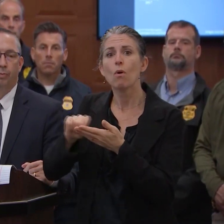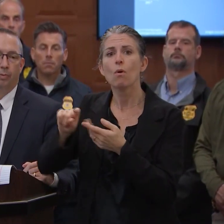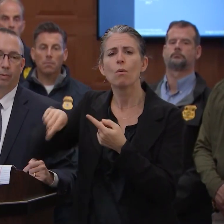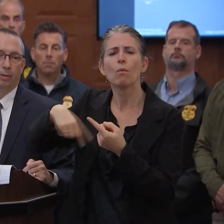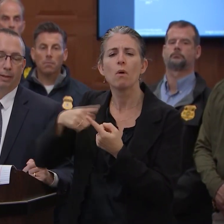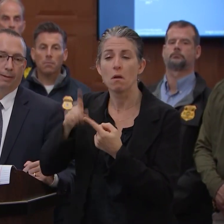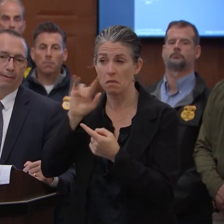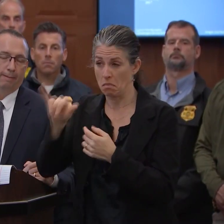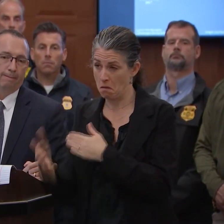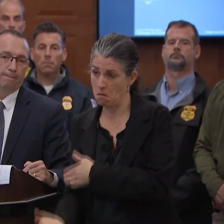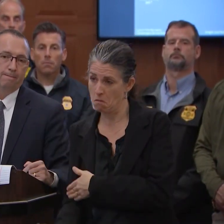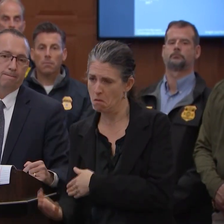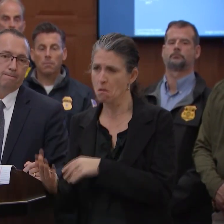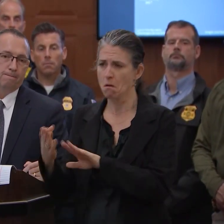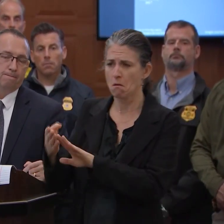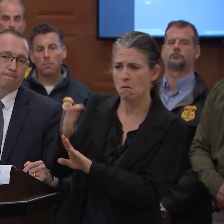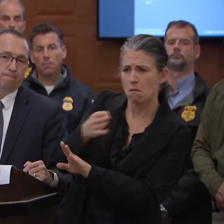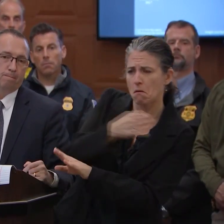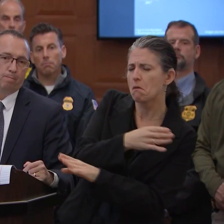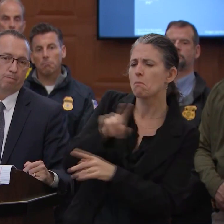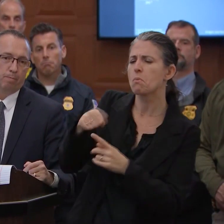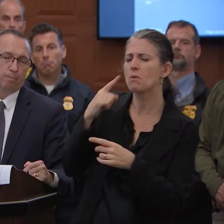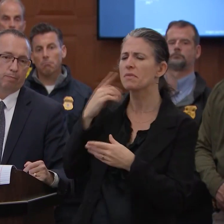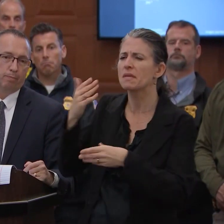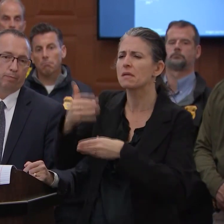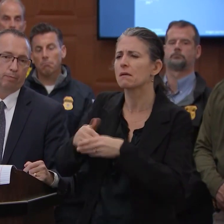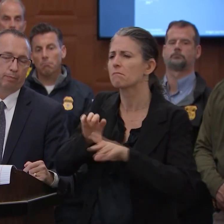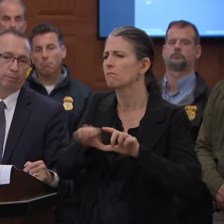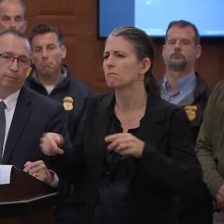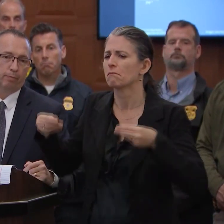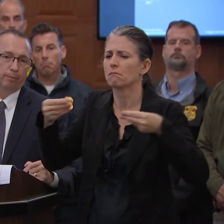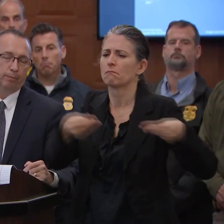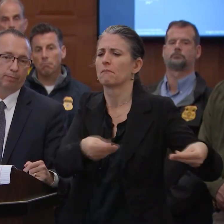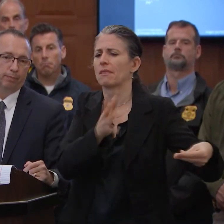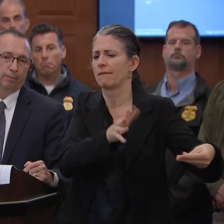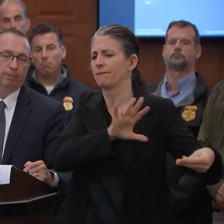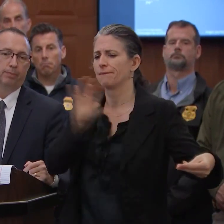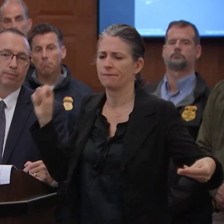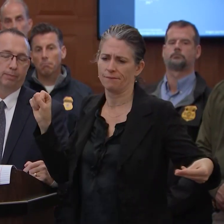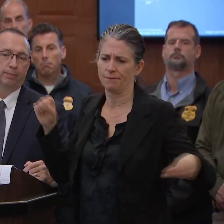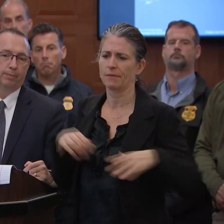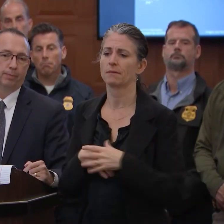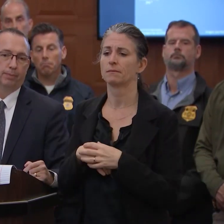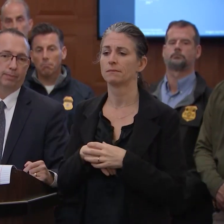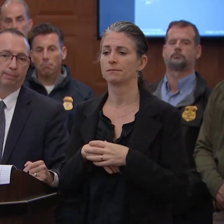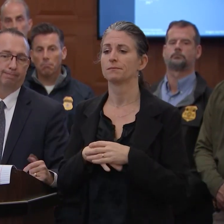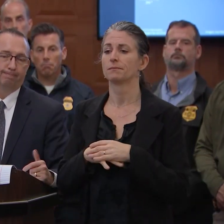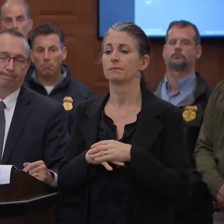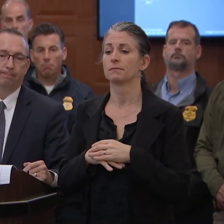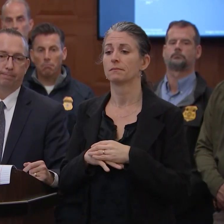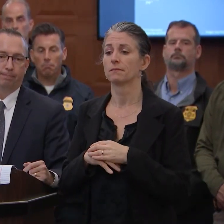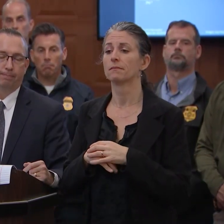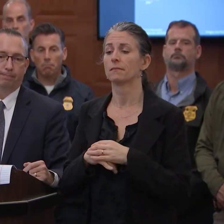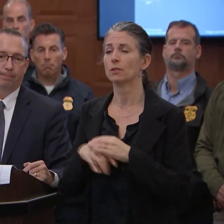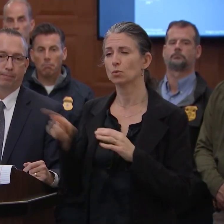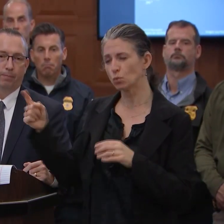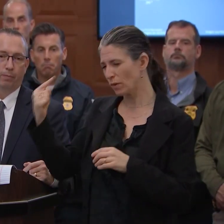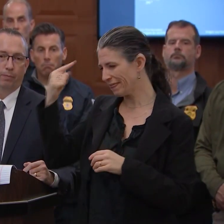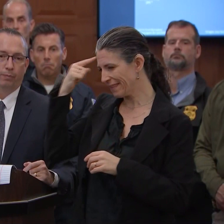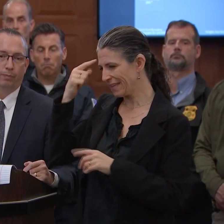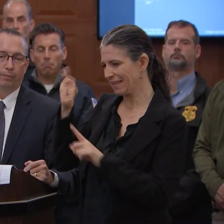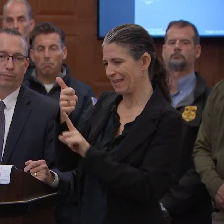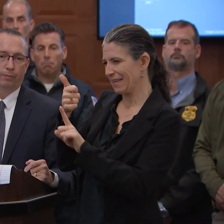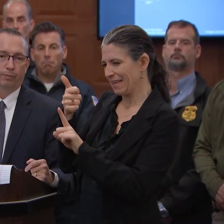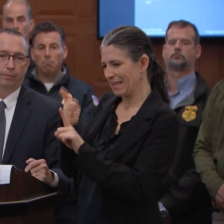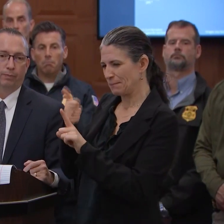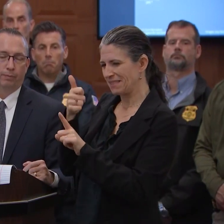And then secondly, on that trailer, do you think he may have been in the woods and then doubled back there? Legitimately missed, first time